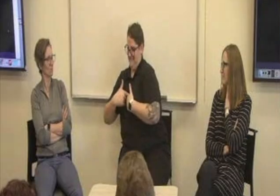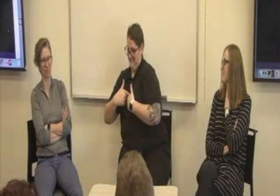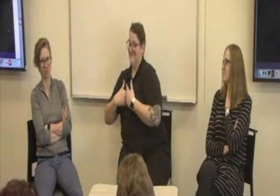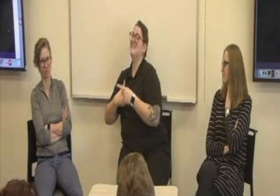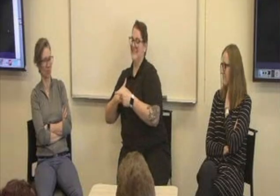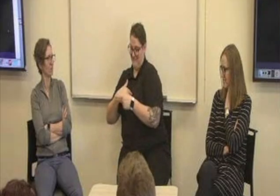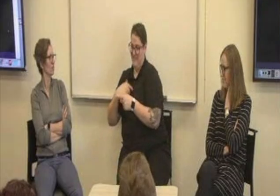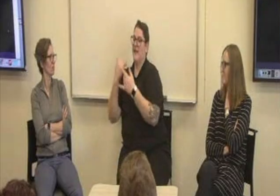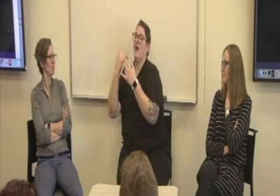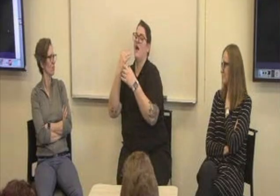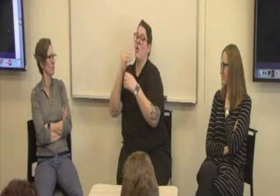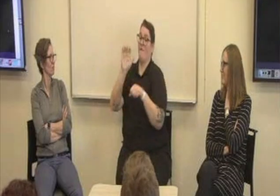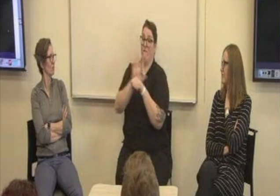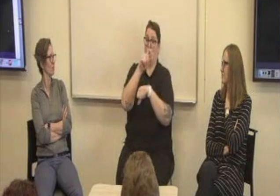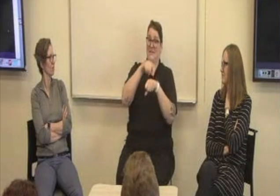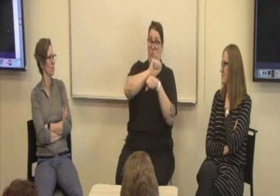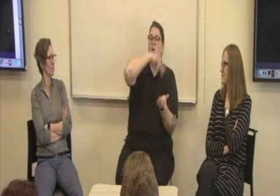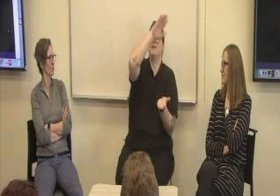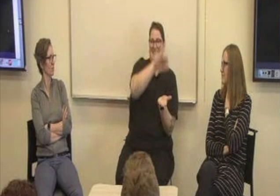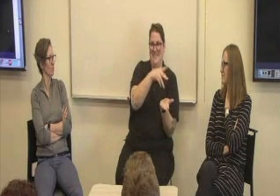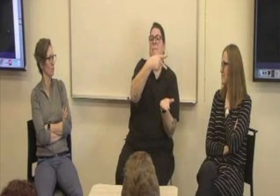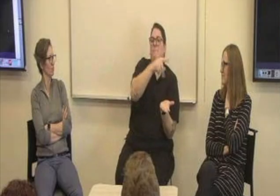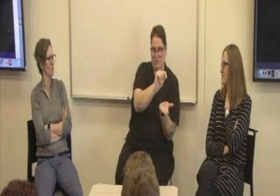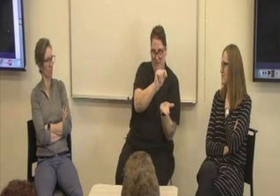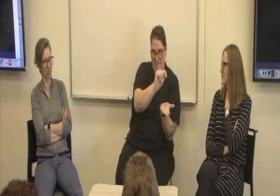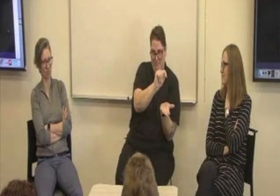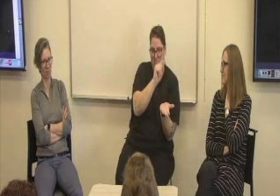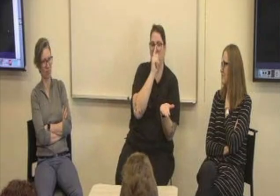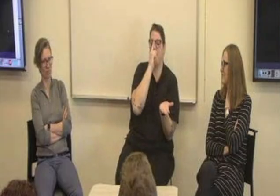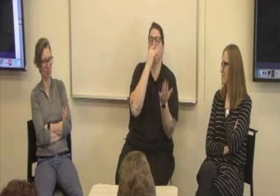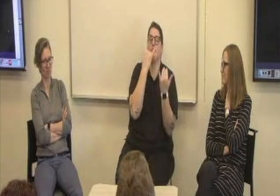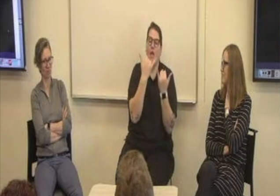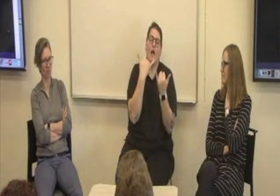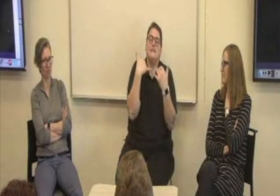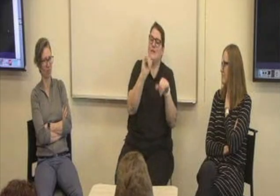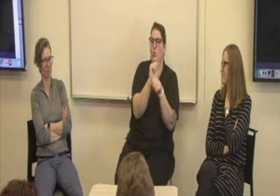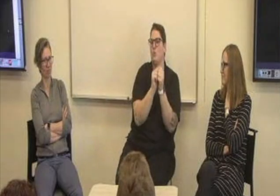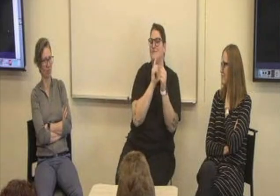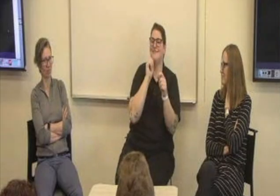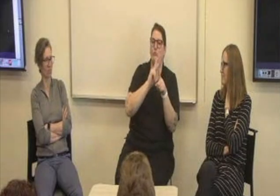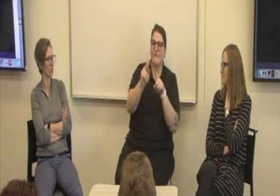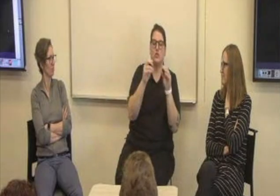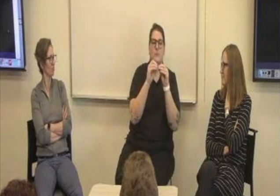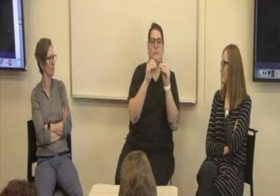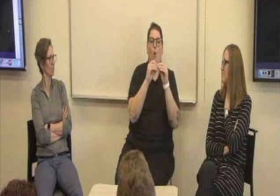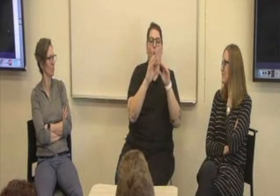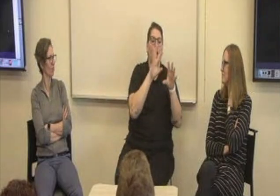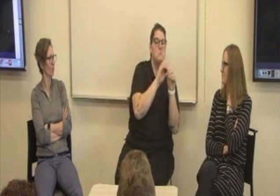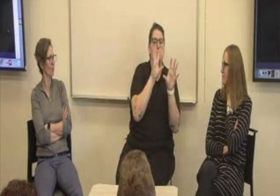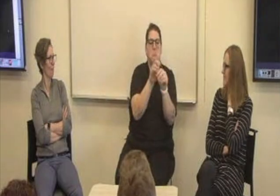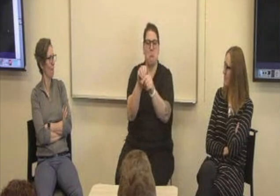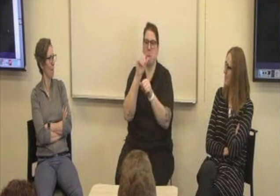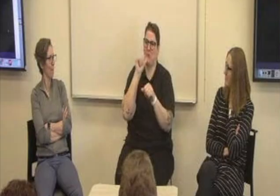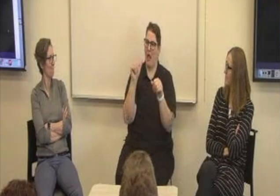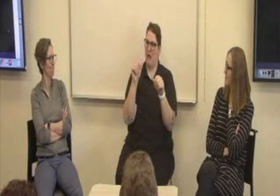I'm a graduate student right now, interpreter here. So I reduced my work hours. I only work part-time. I still work with the